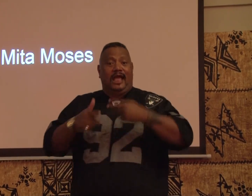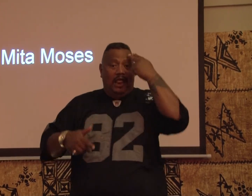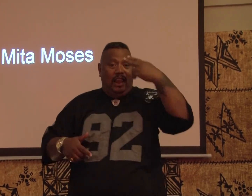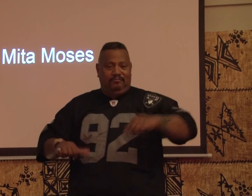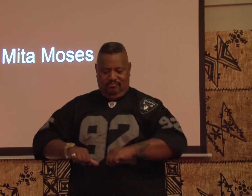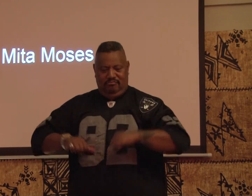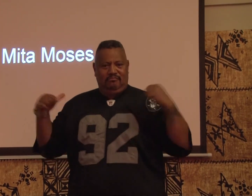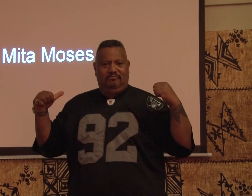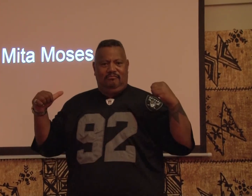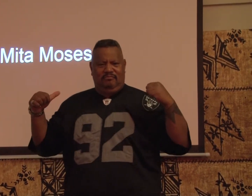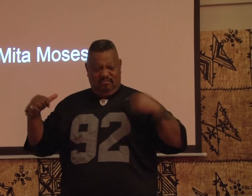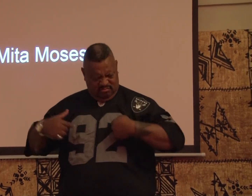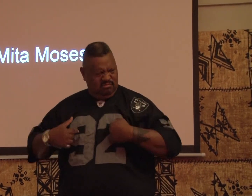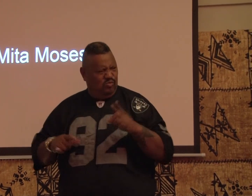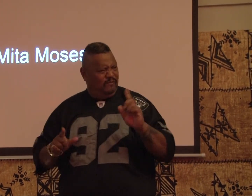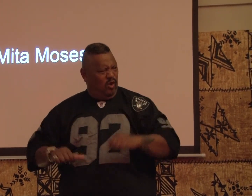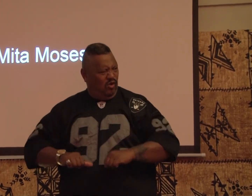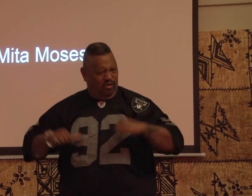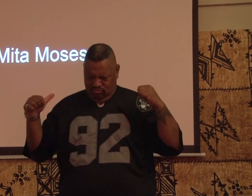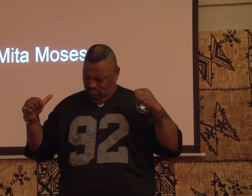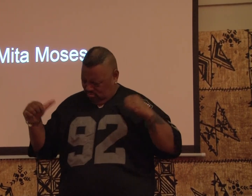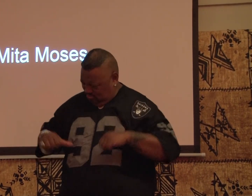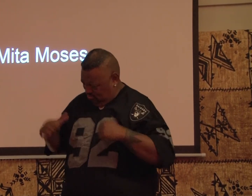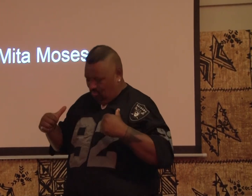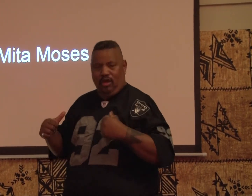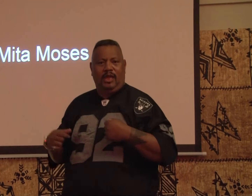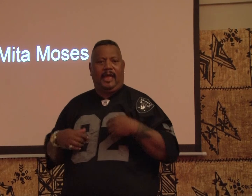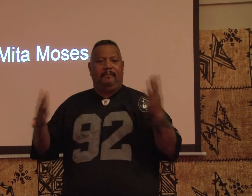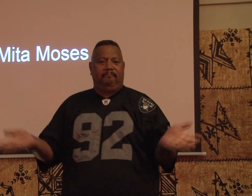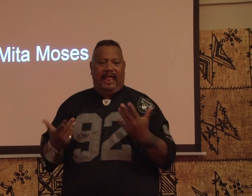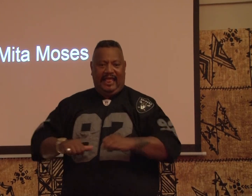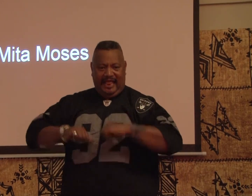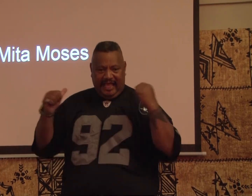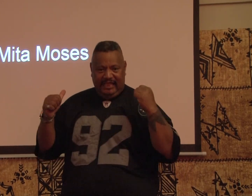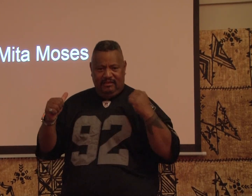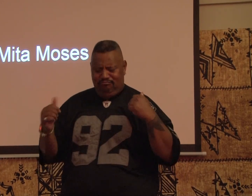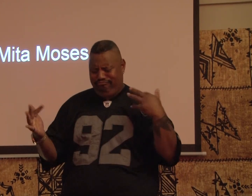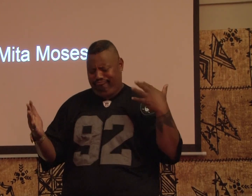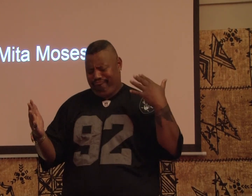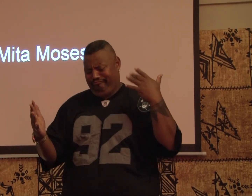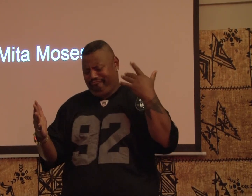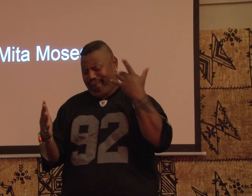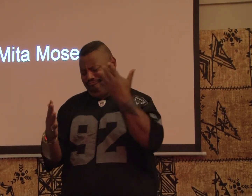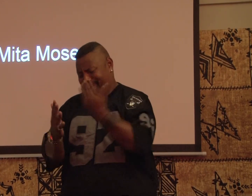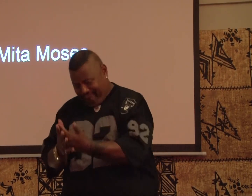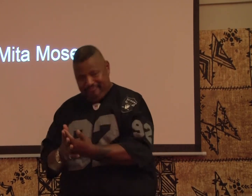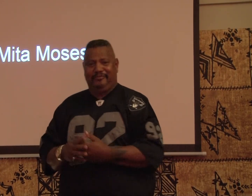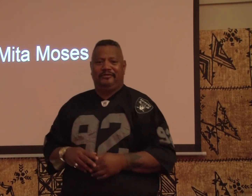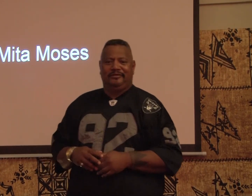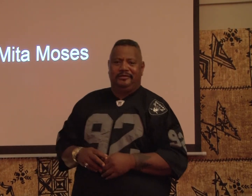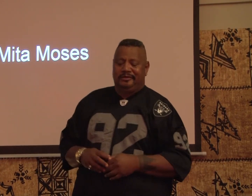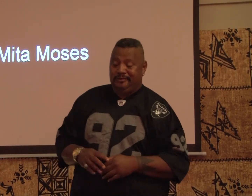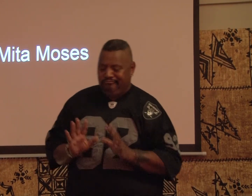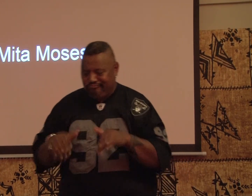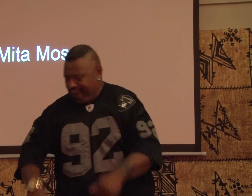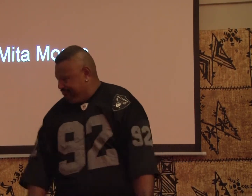Moses. My sign name is this sign. And that's how people know me in the community, because I used to play league for a